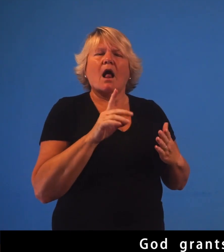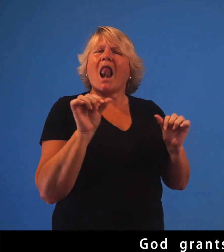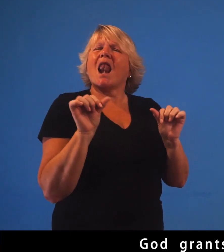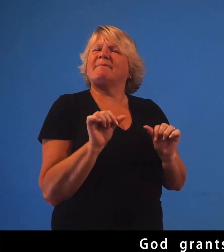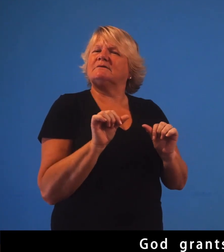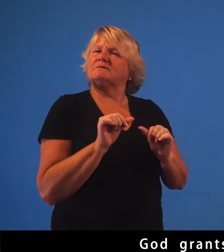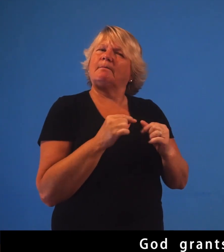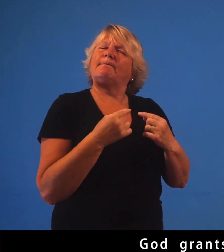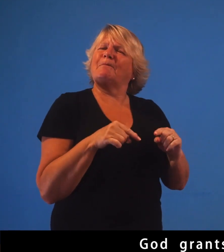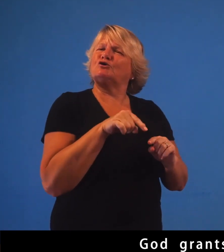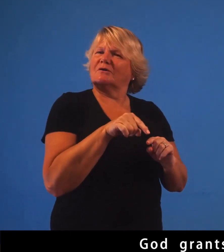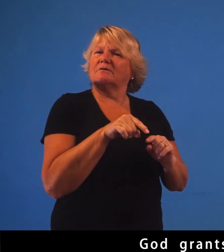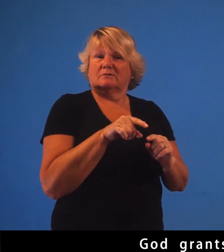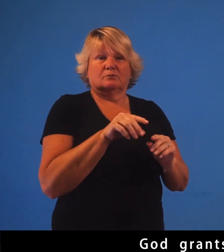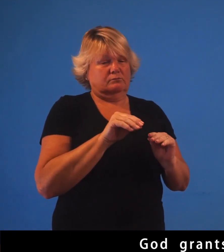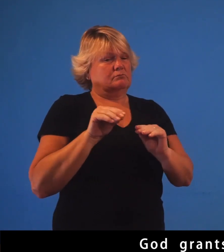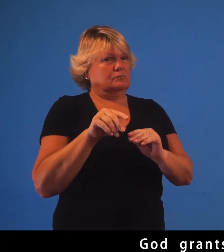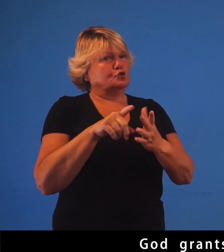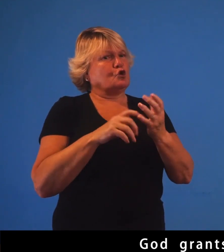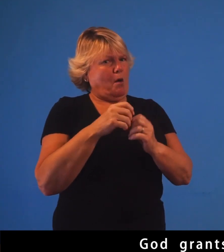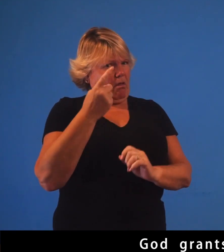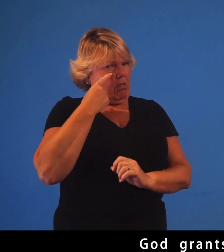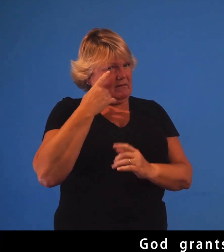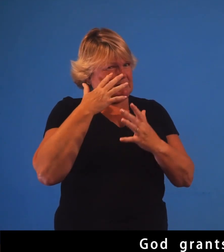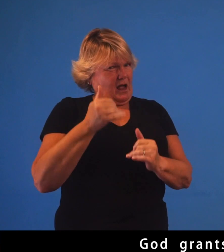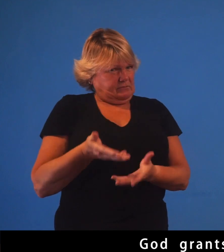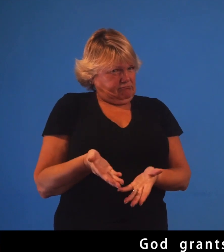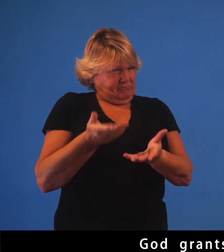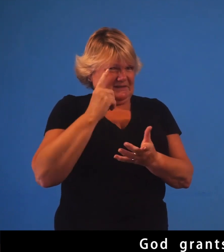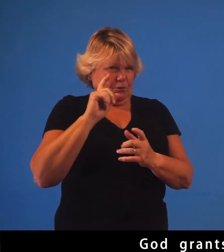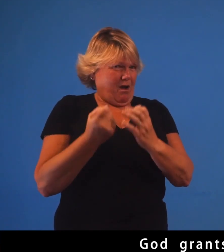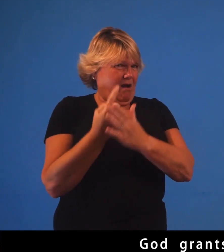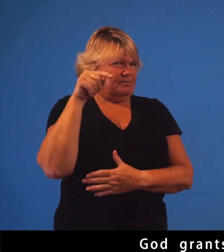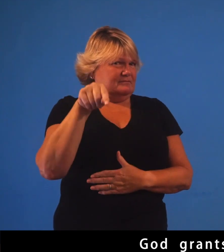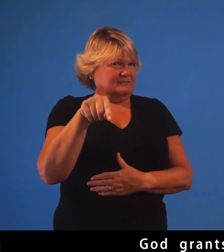God grants Satan limited permission to put Job to the test.